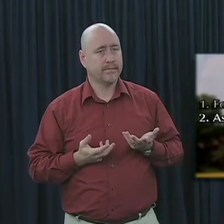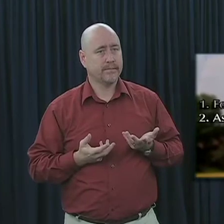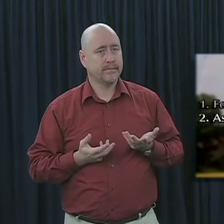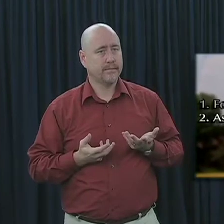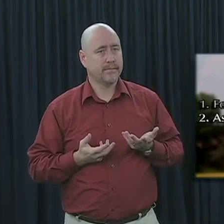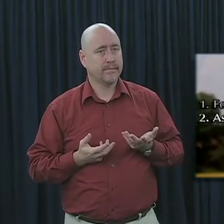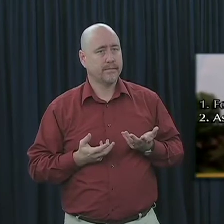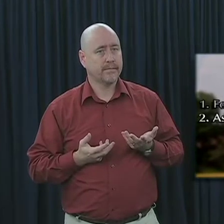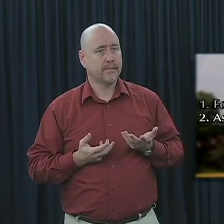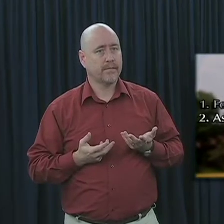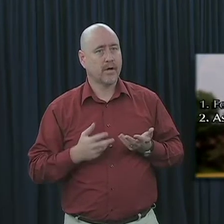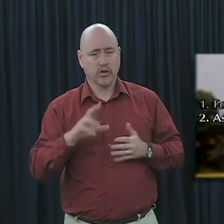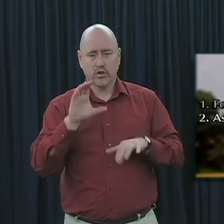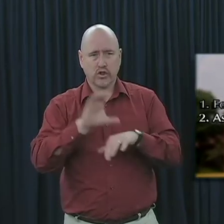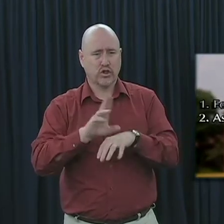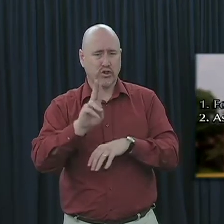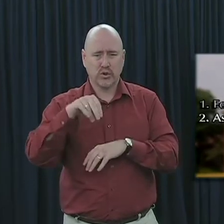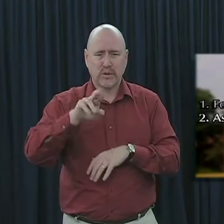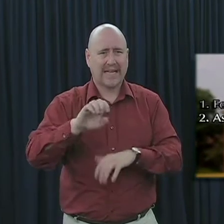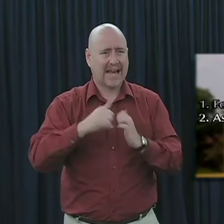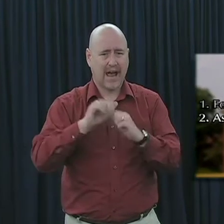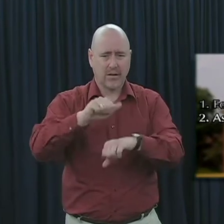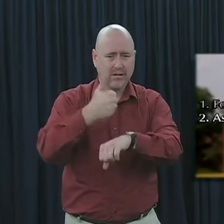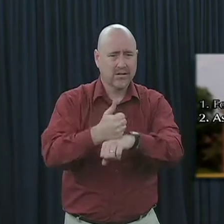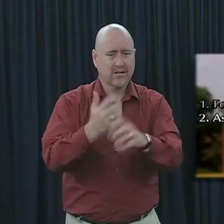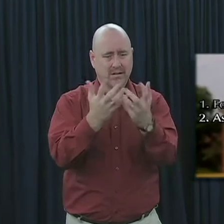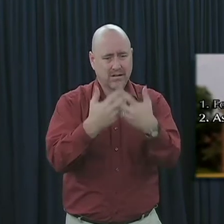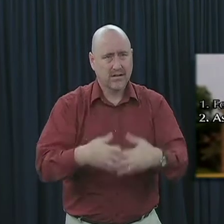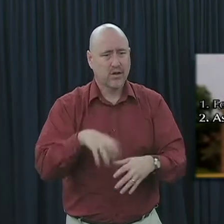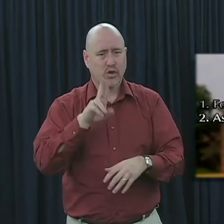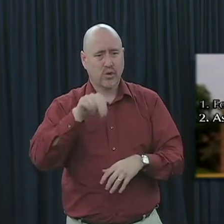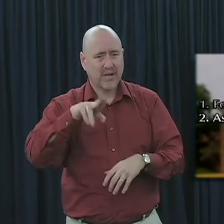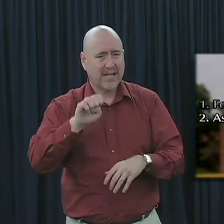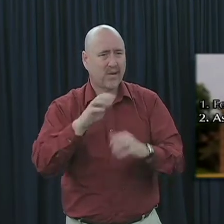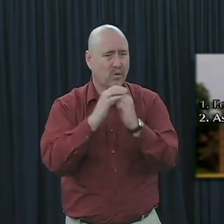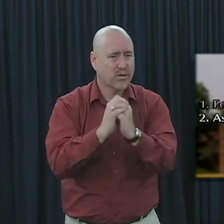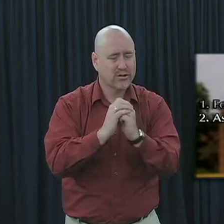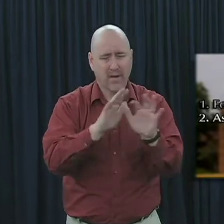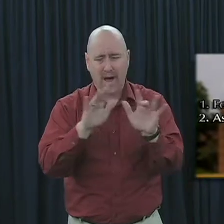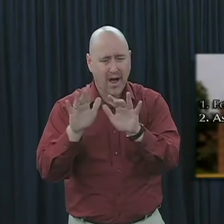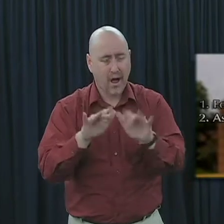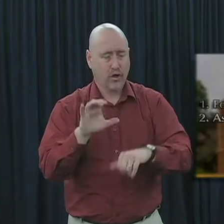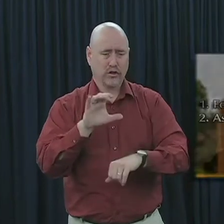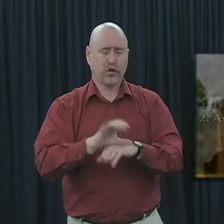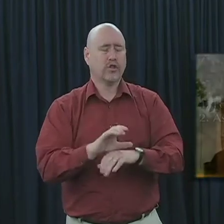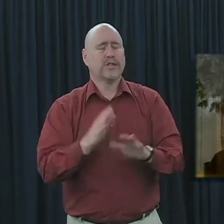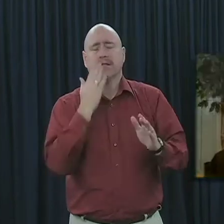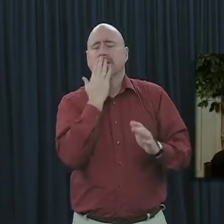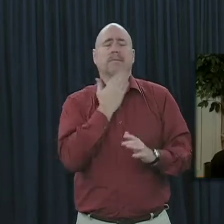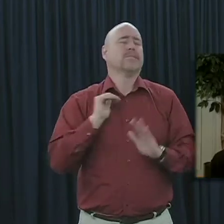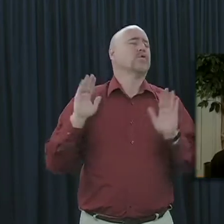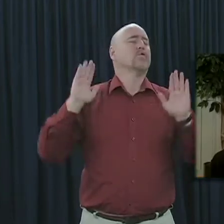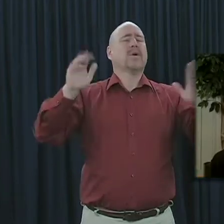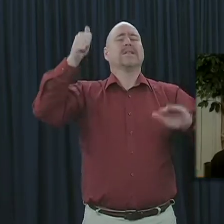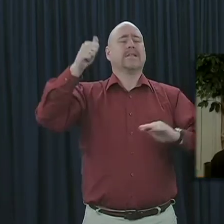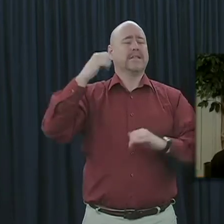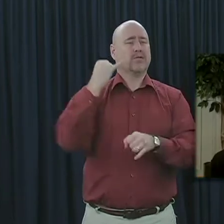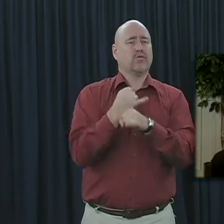its unique organization to its unique form of worship, the church is the greatest institution to ever have been established.